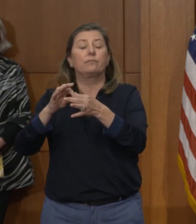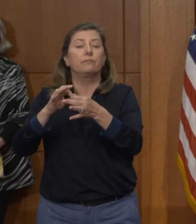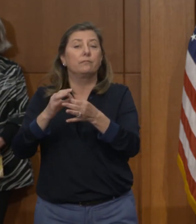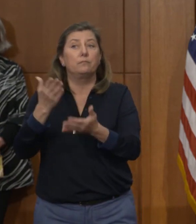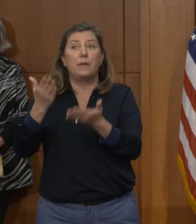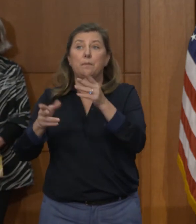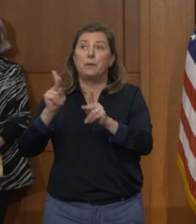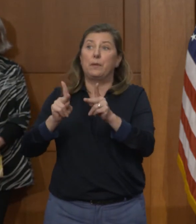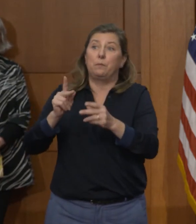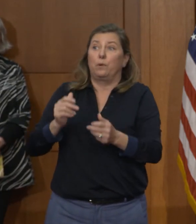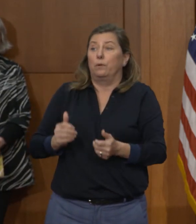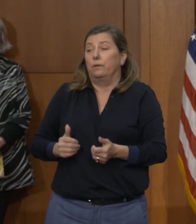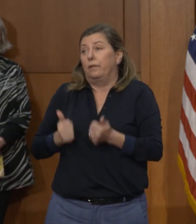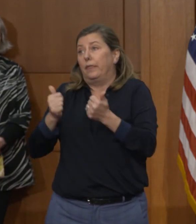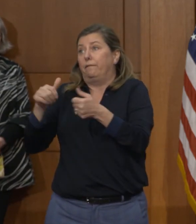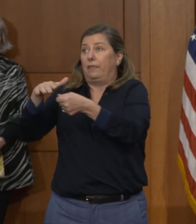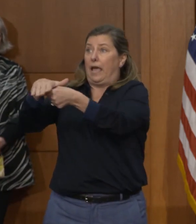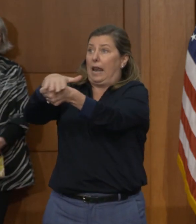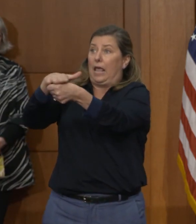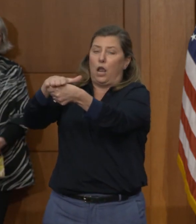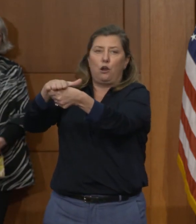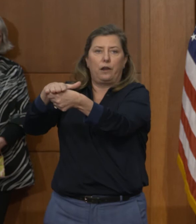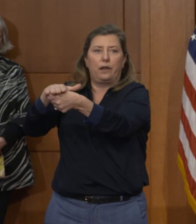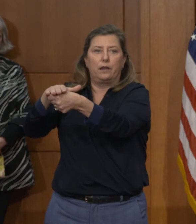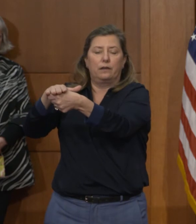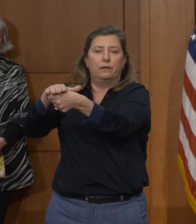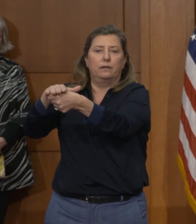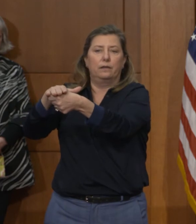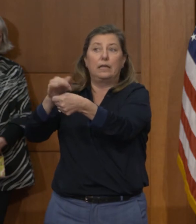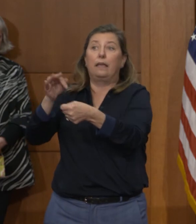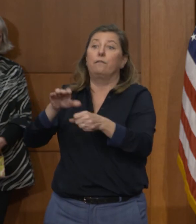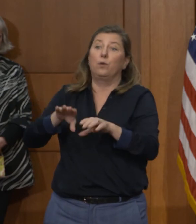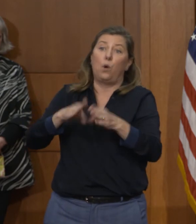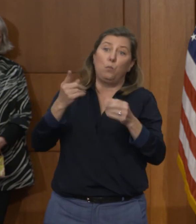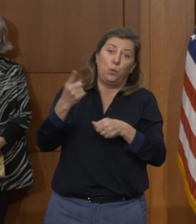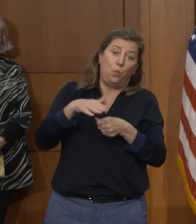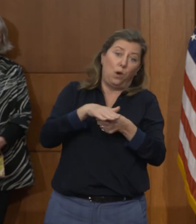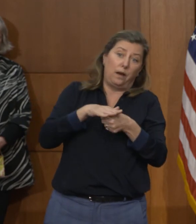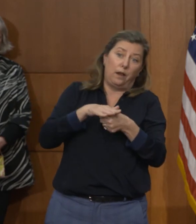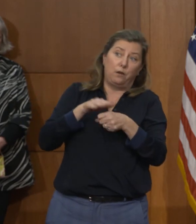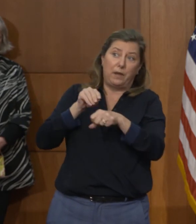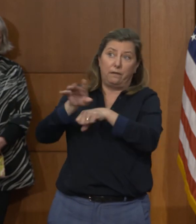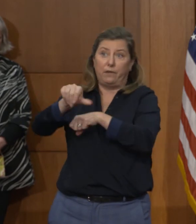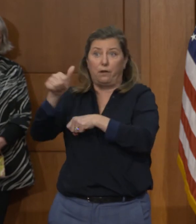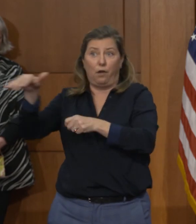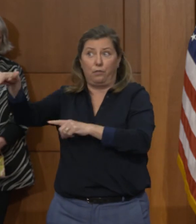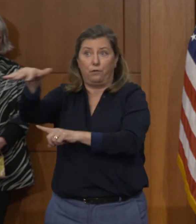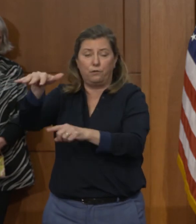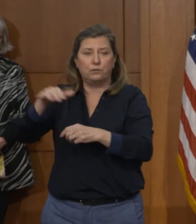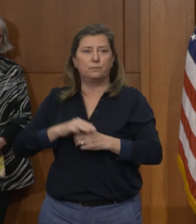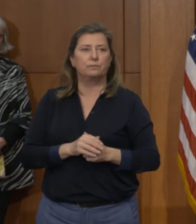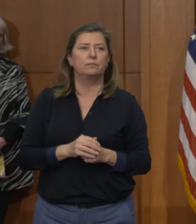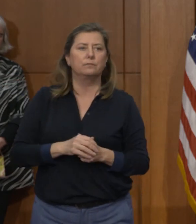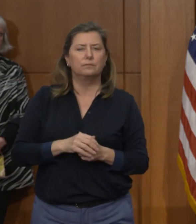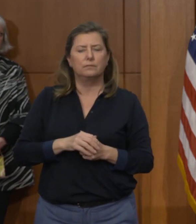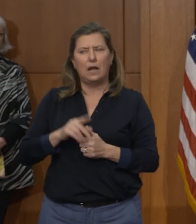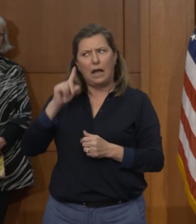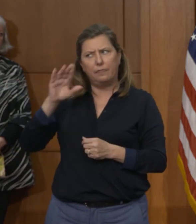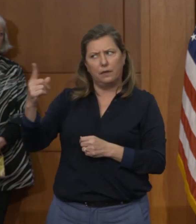or D.C., potentially delay any easing of restrictions in the Northern Virginia area? The question, I think, deals